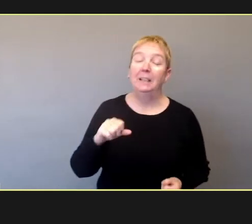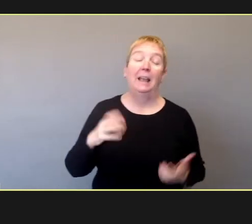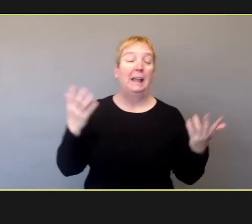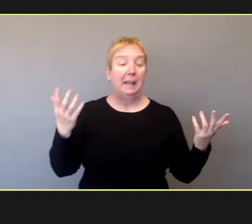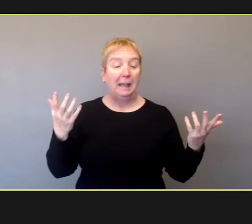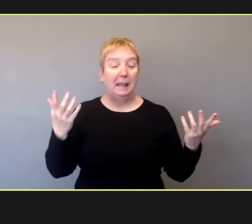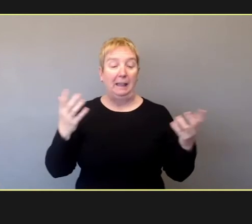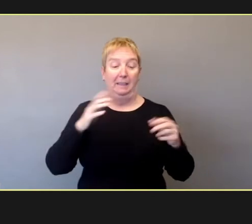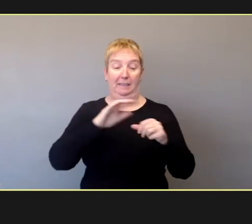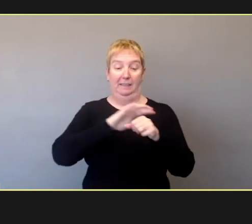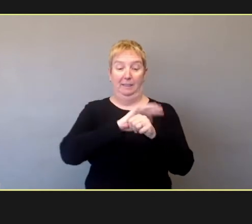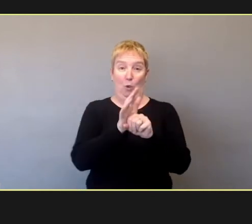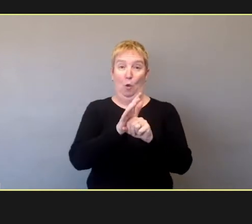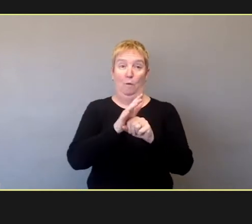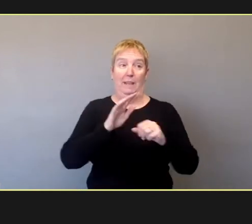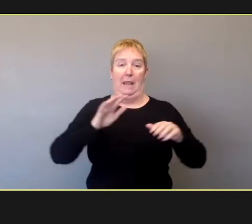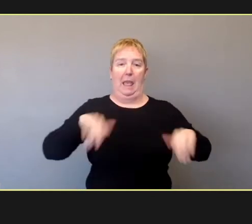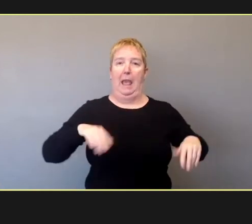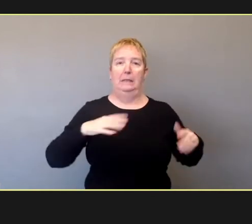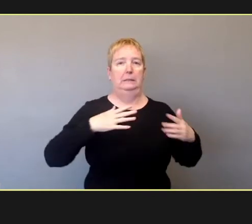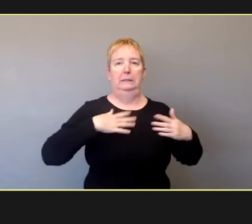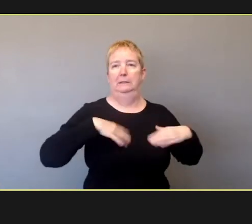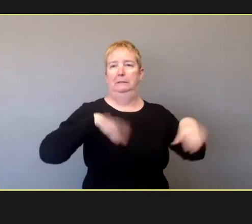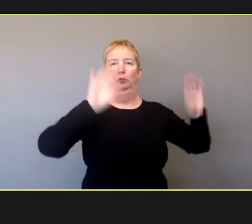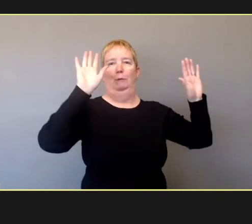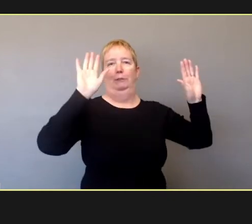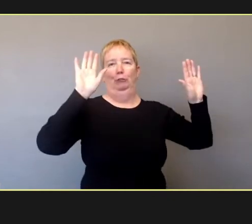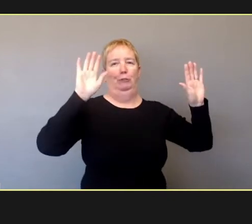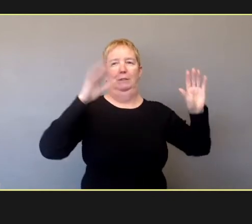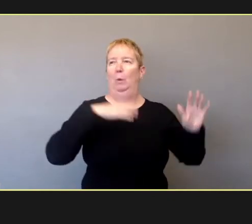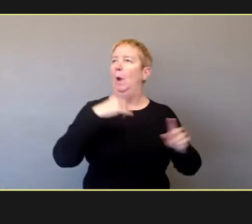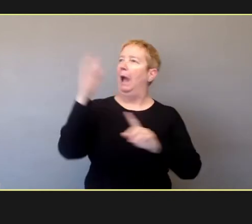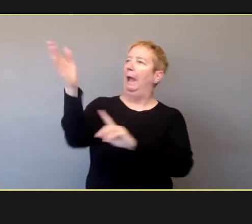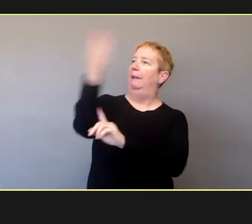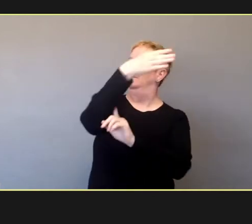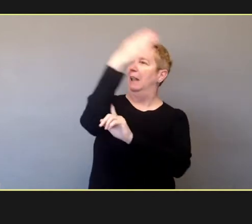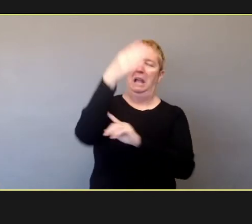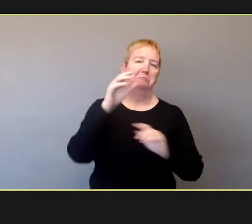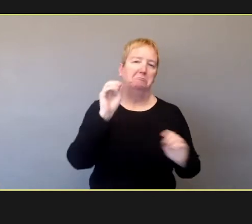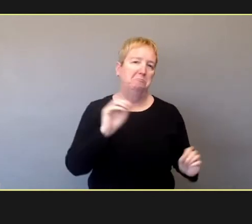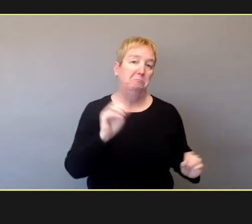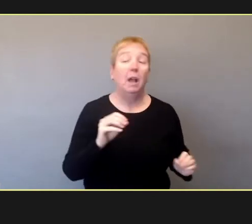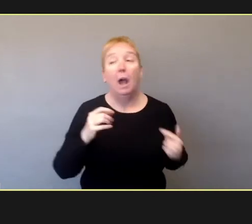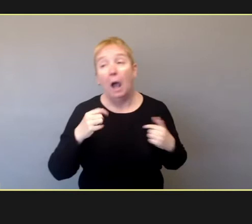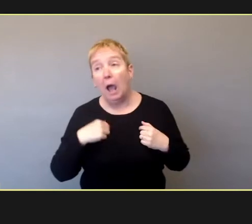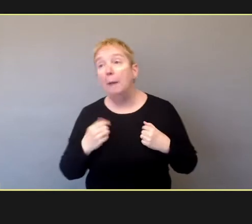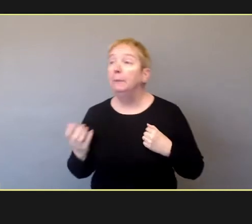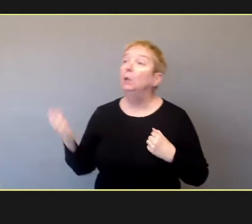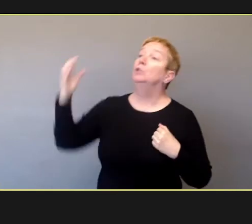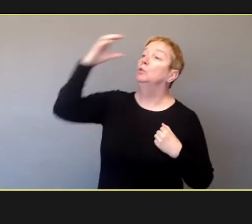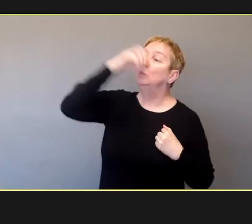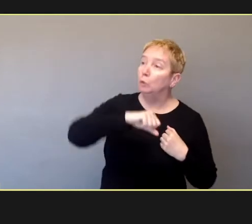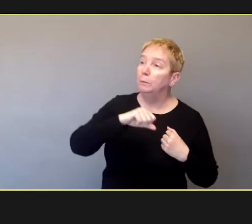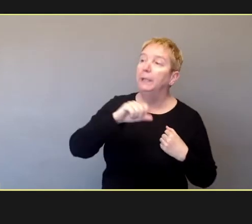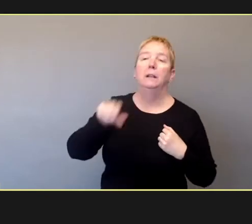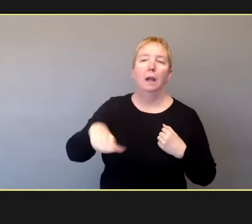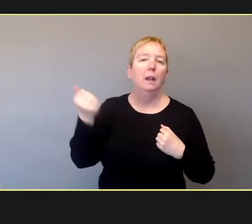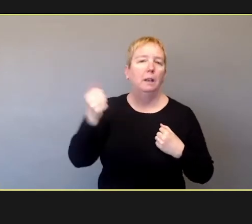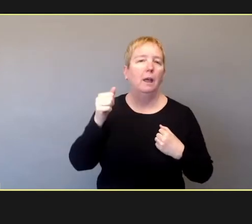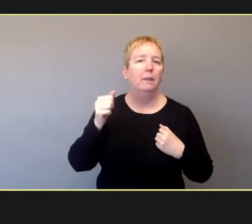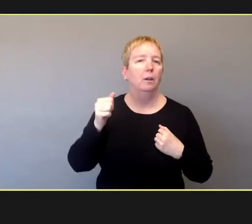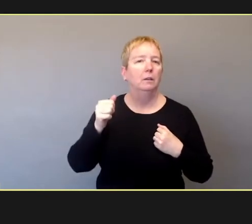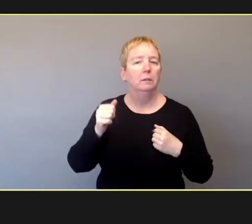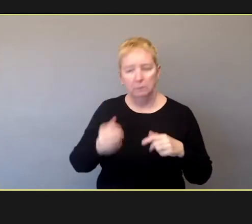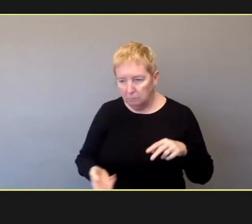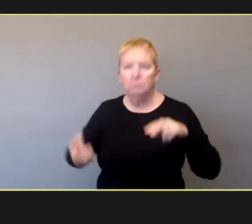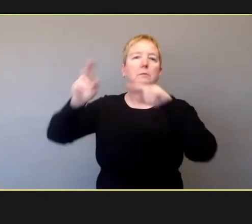And so I'm assuming that we will see another wave. So far, for the big waves we've had Alpha,